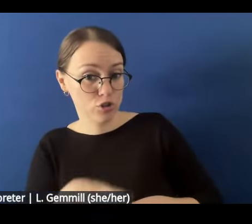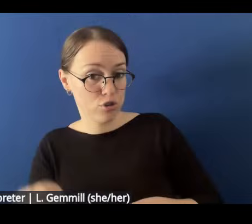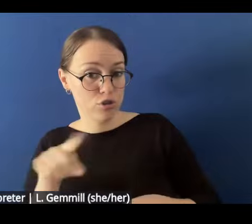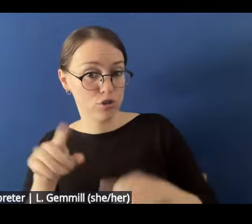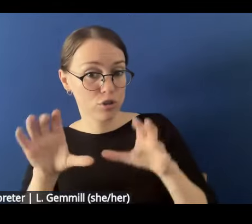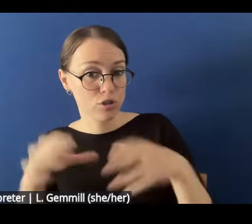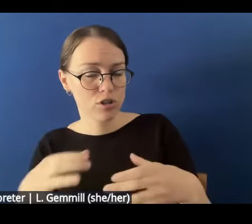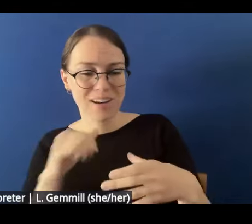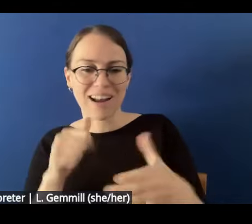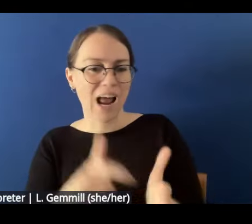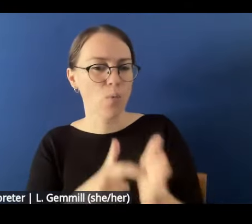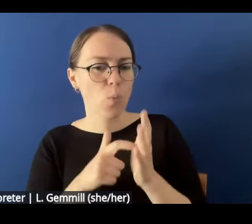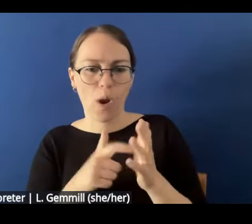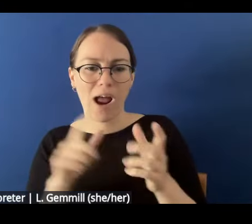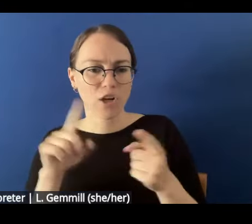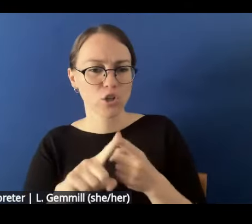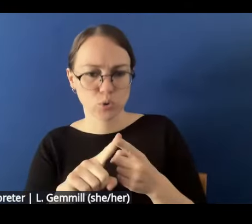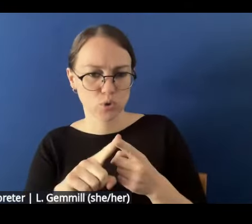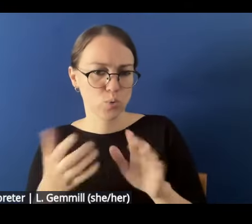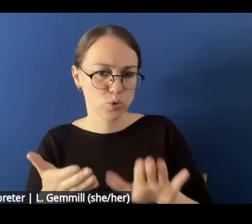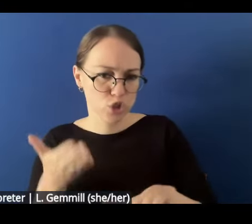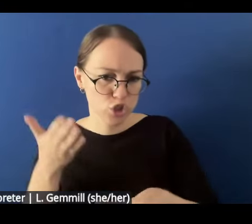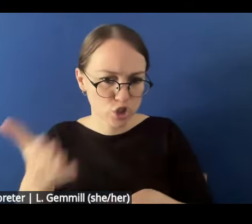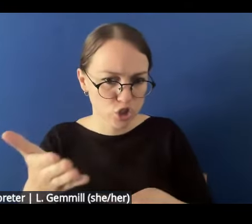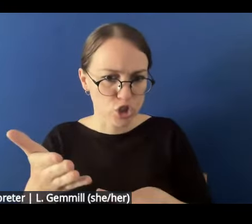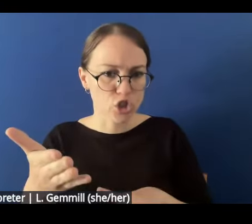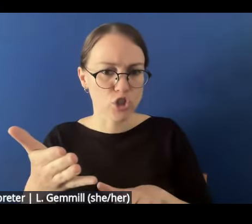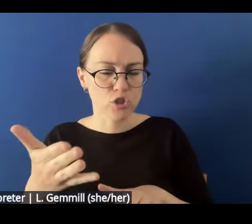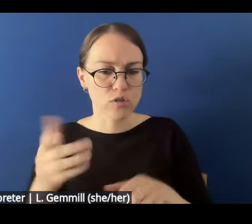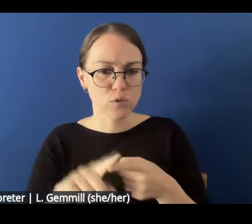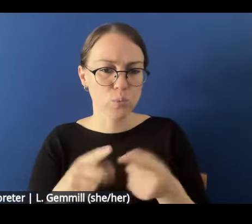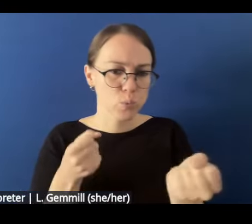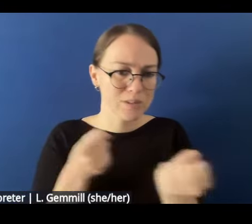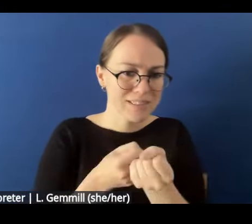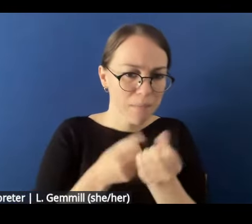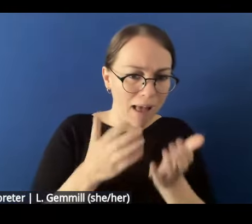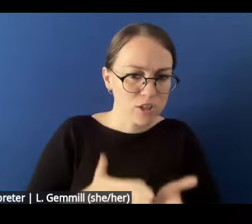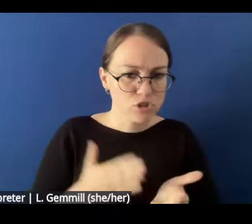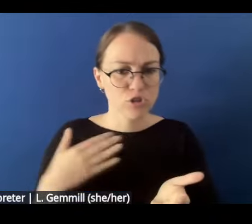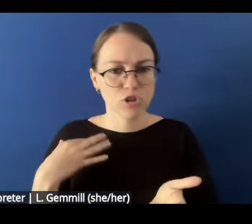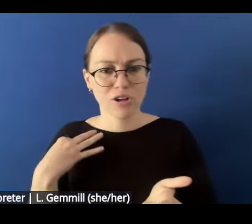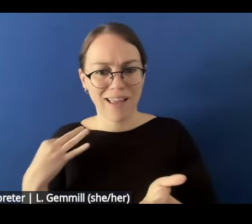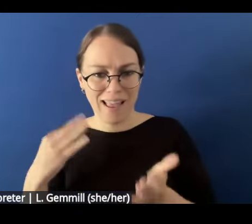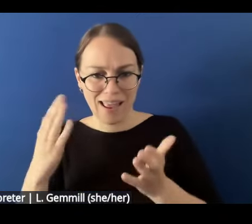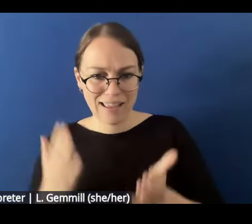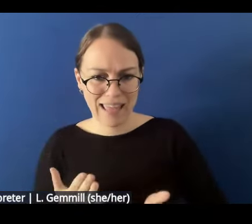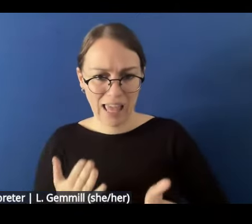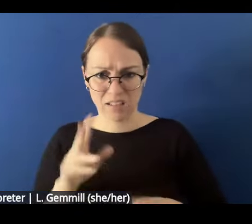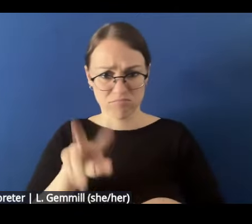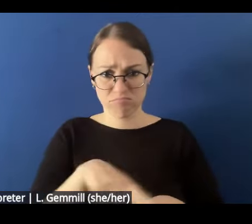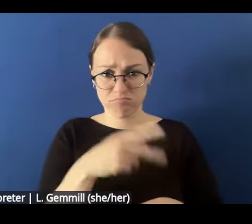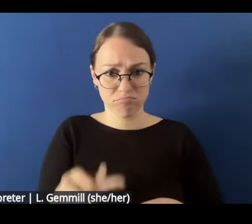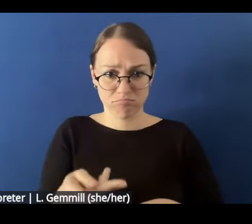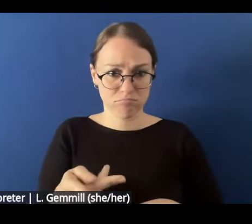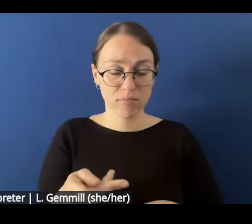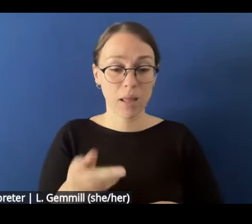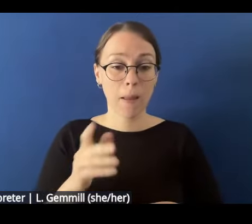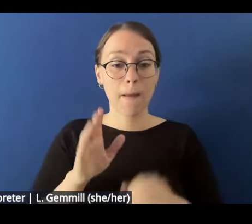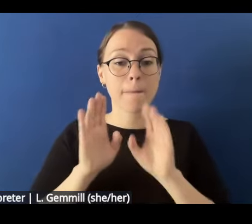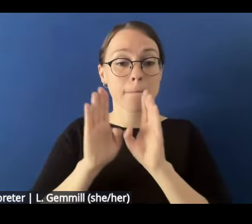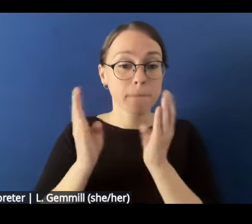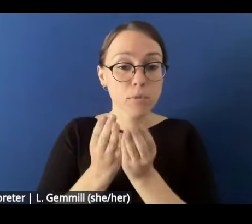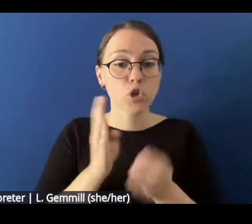their challenges on the sponsors or on the candidates, and vice versa. The Bureau and the board gets all of that, but